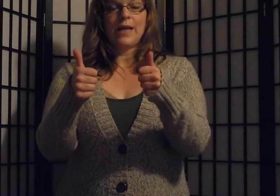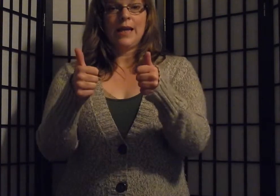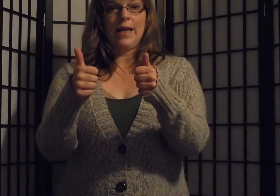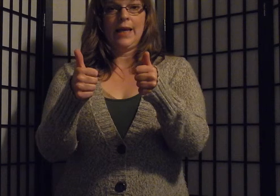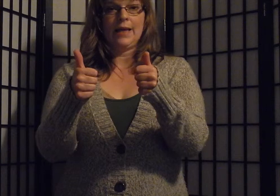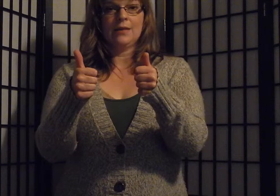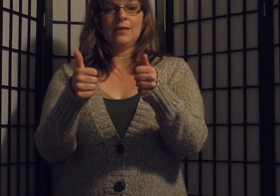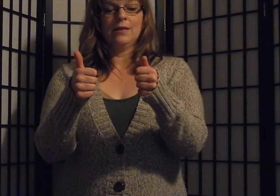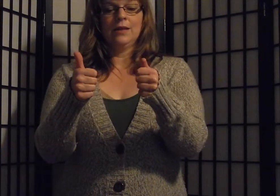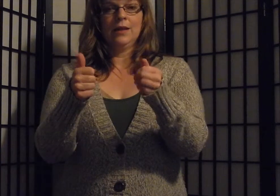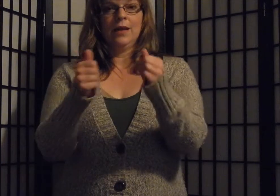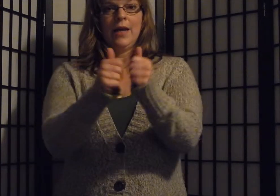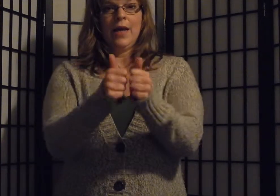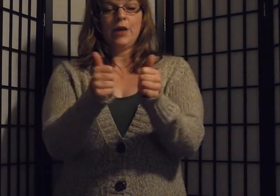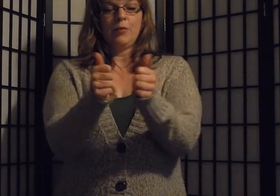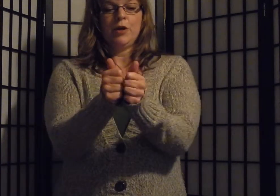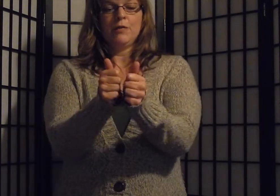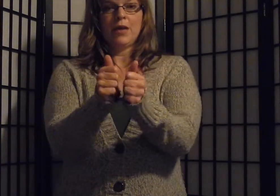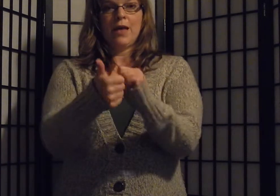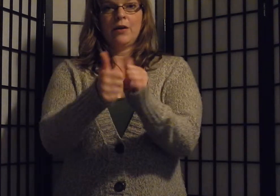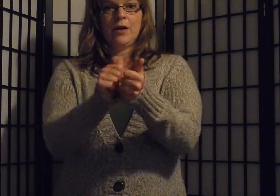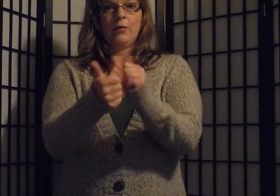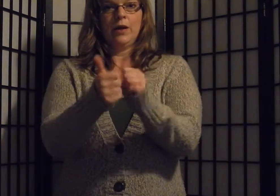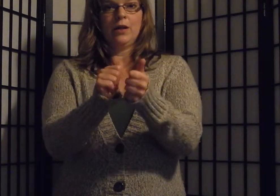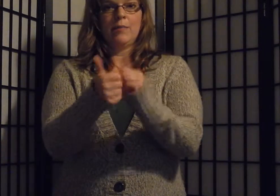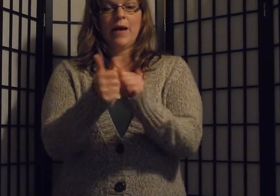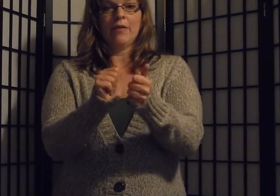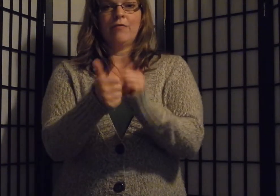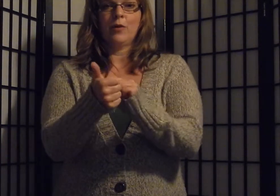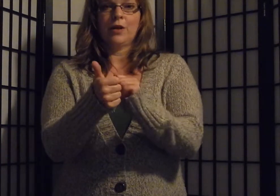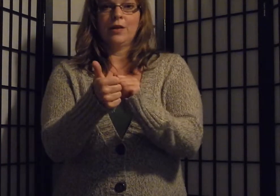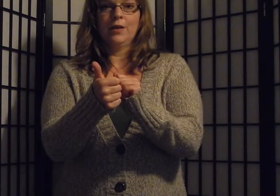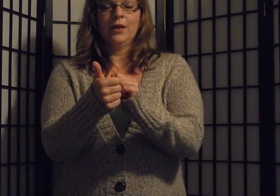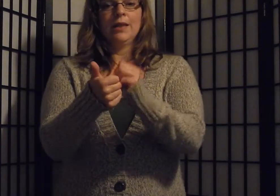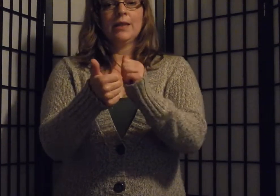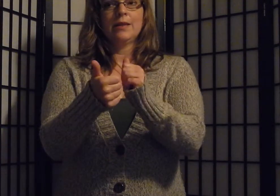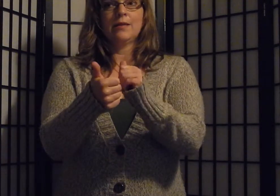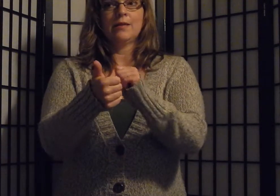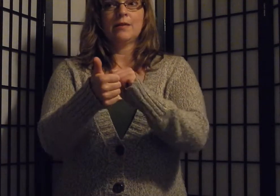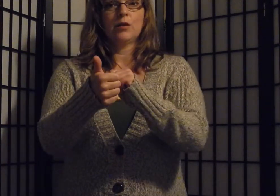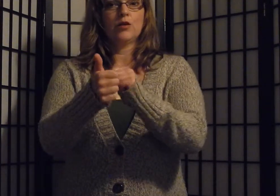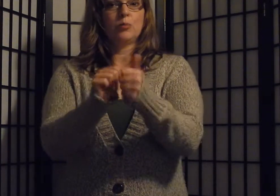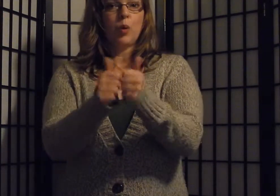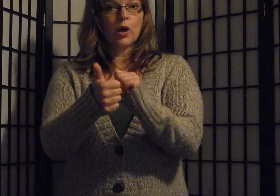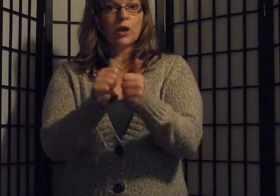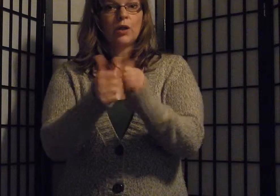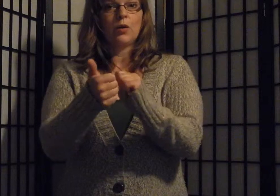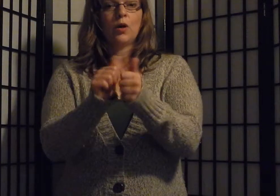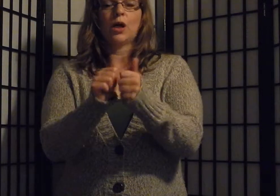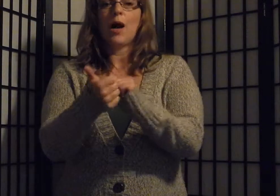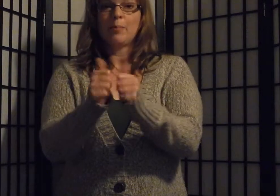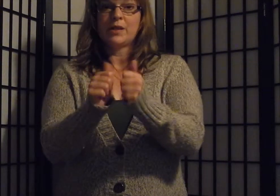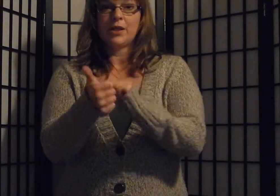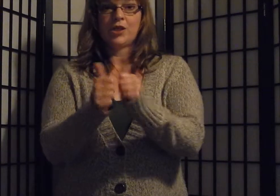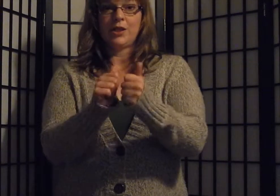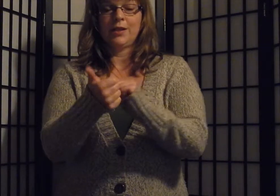10 hands and you put them together and wiggle them back and forth. This is sport or competition.